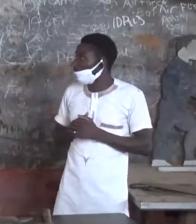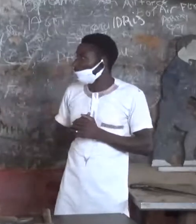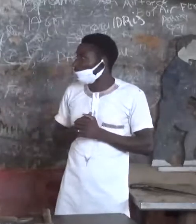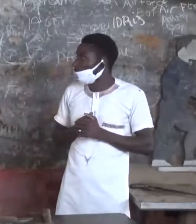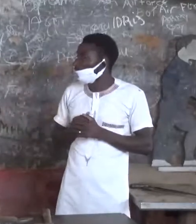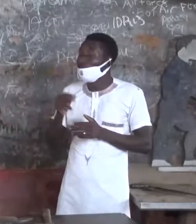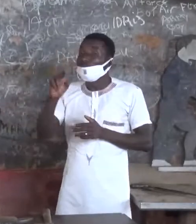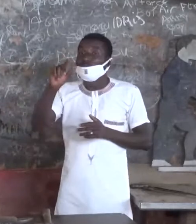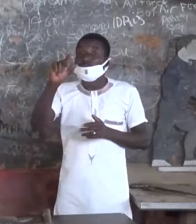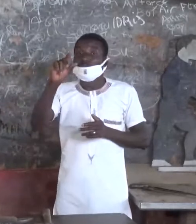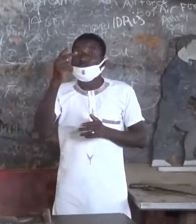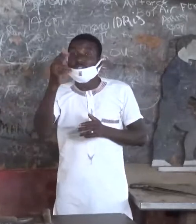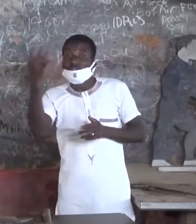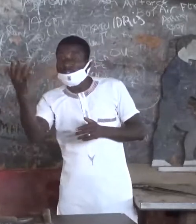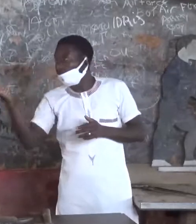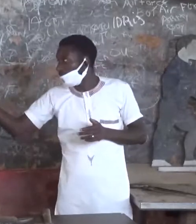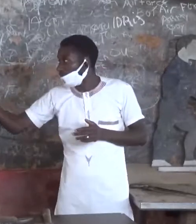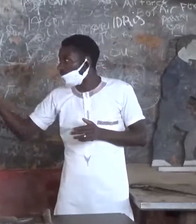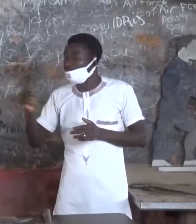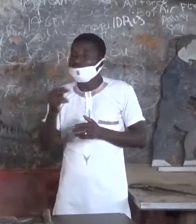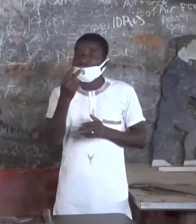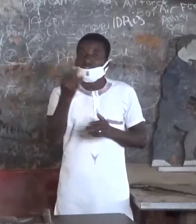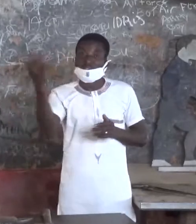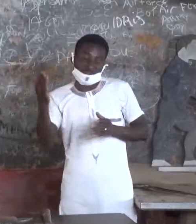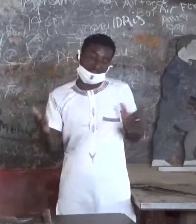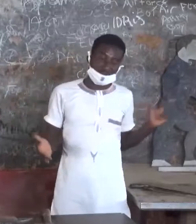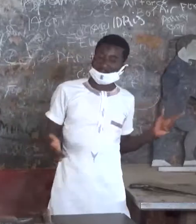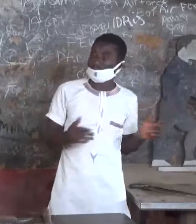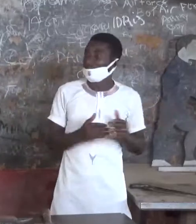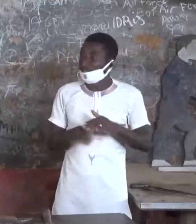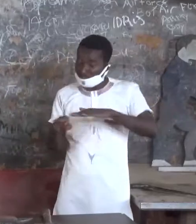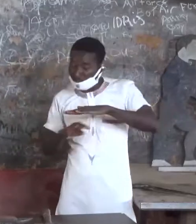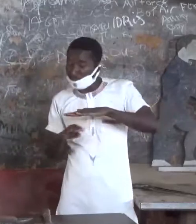25 here and 25 here. And then